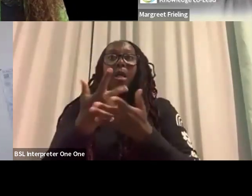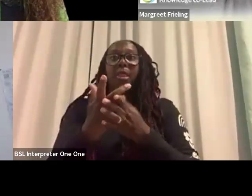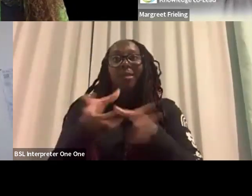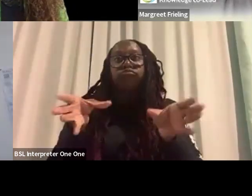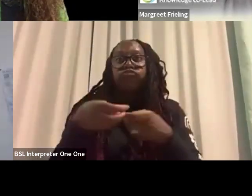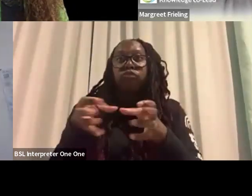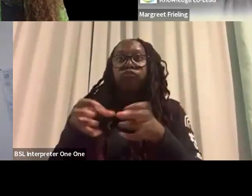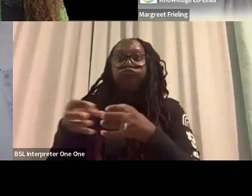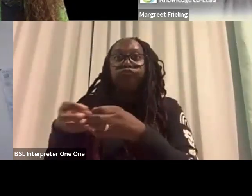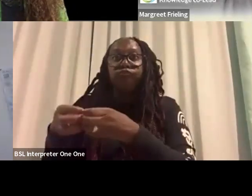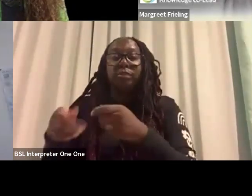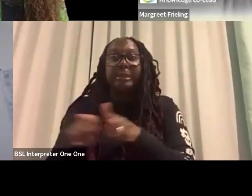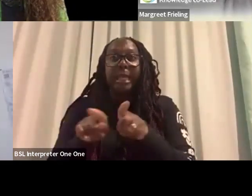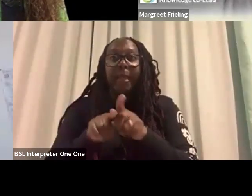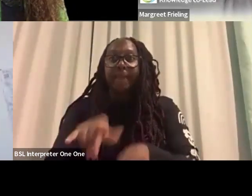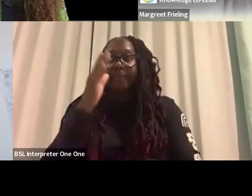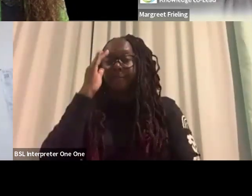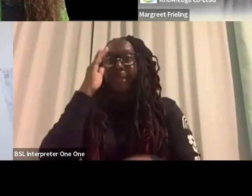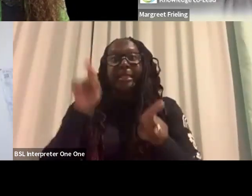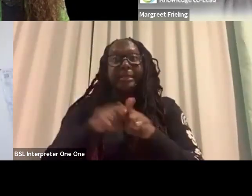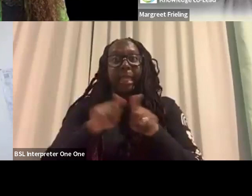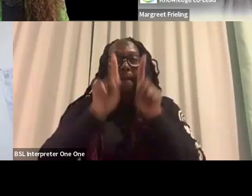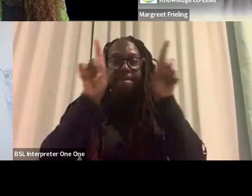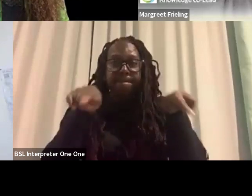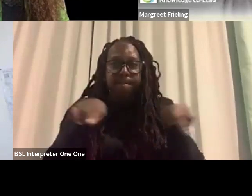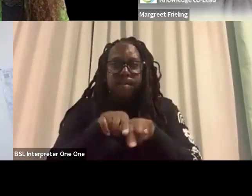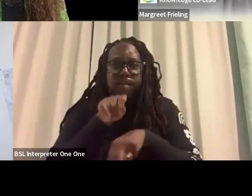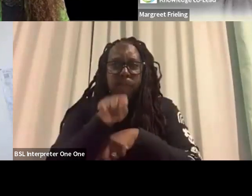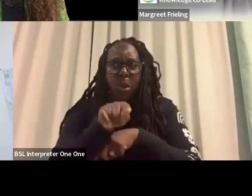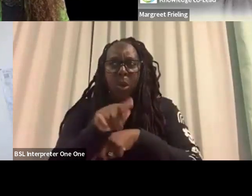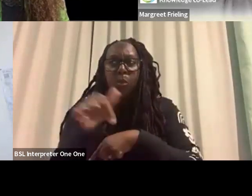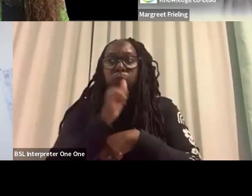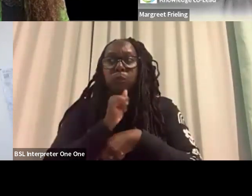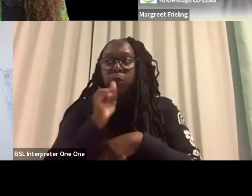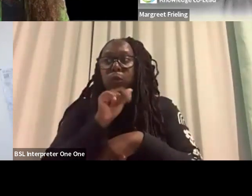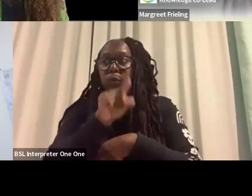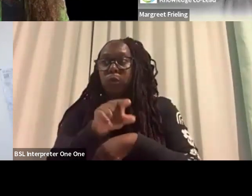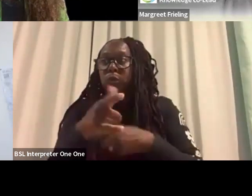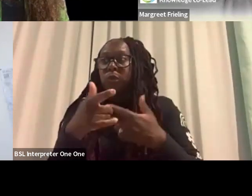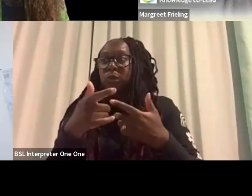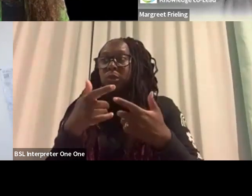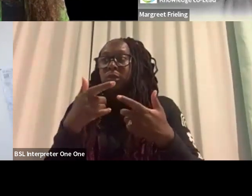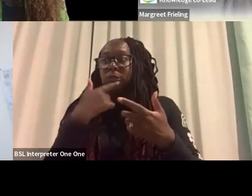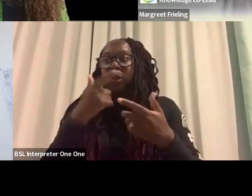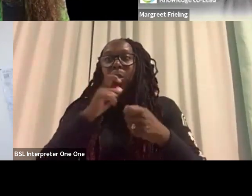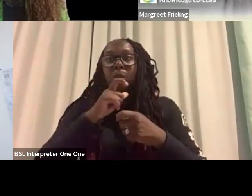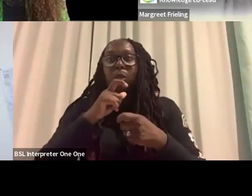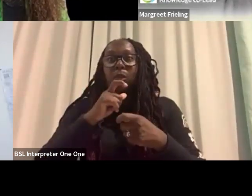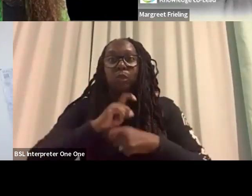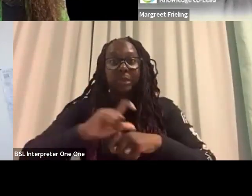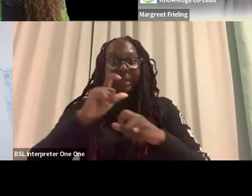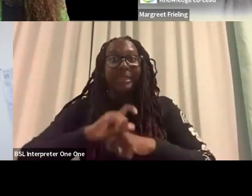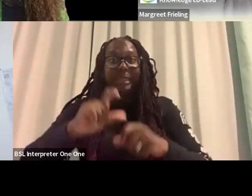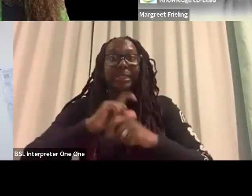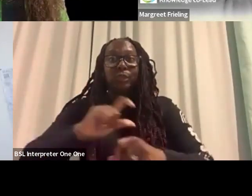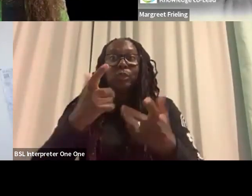the mural board. This board will be kept open for you all to use, so you can all kind of continue the conversation and hopefully build